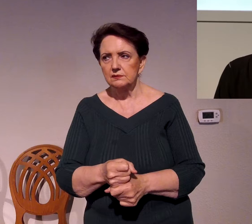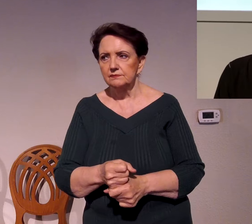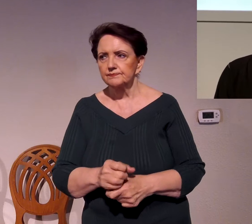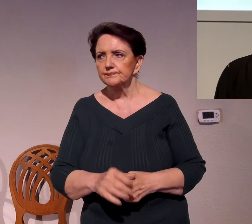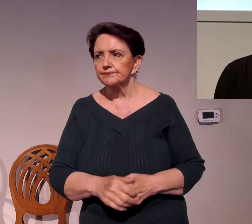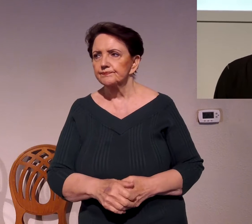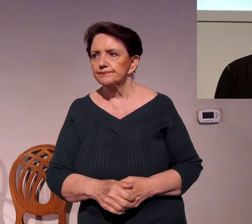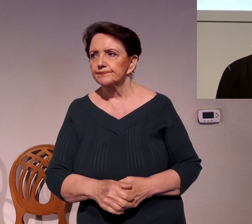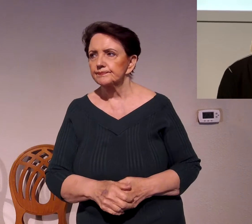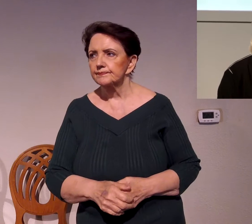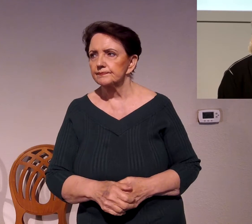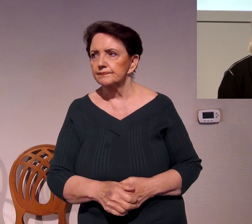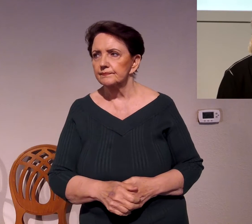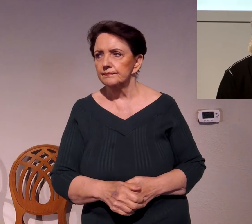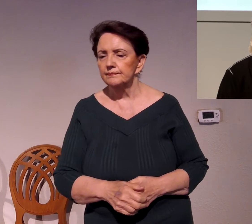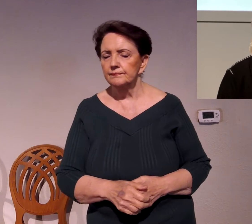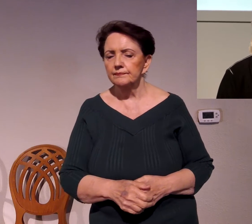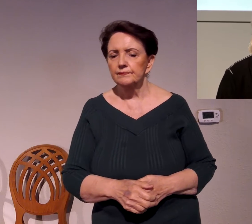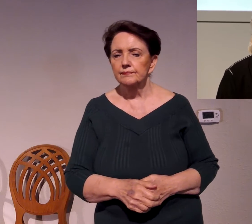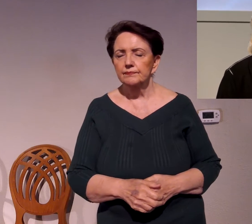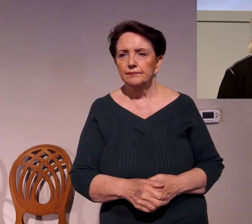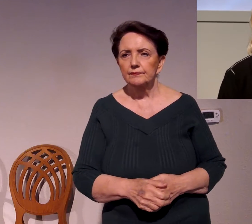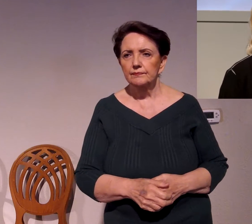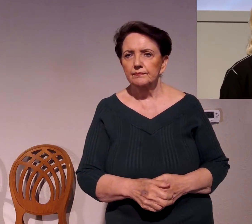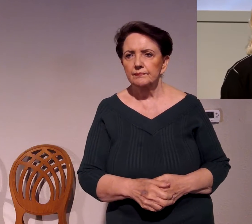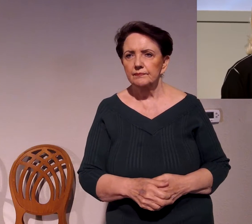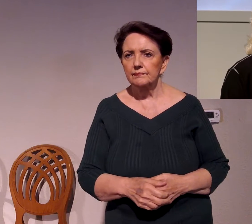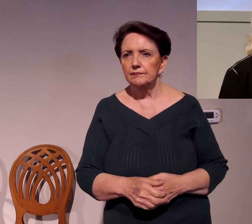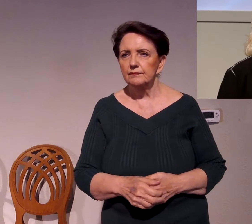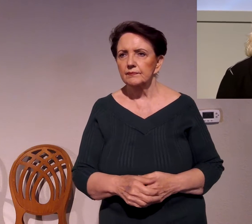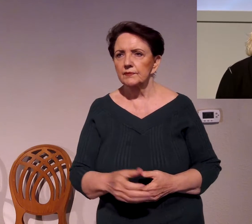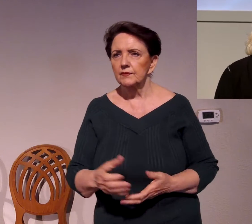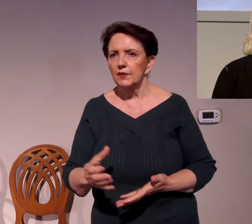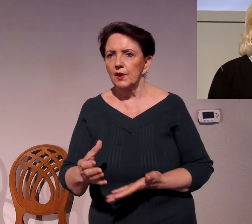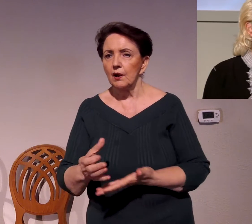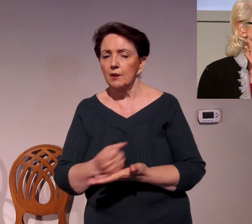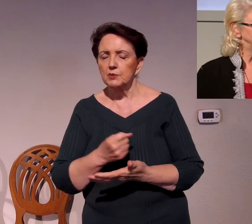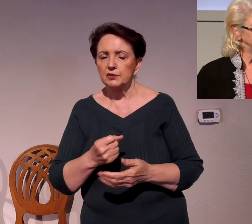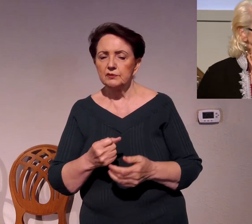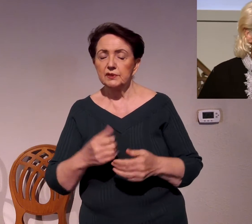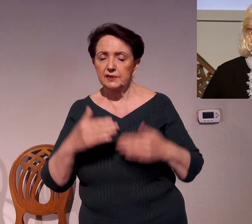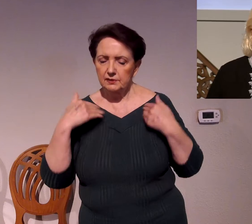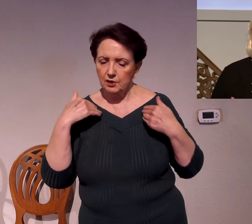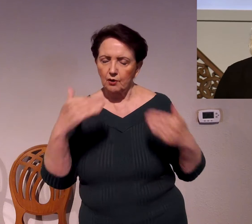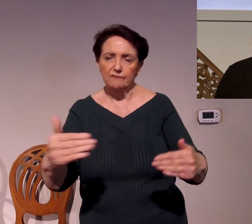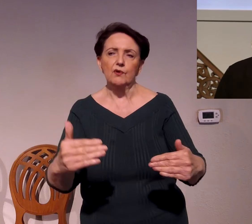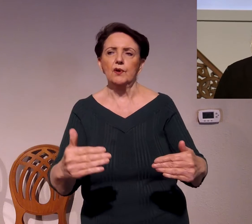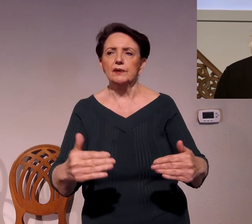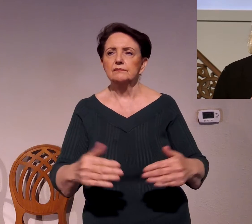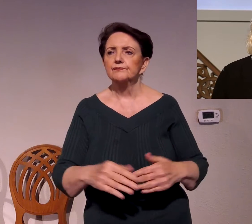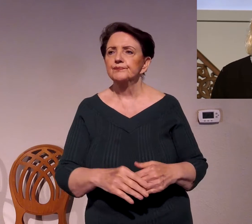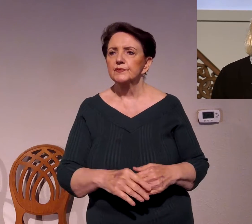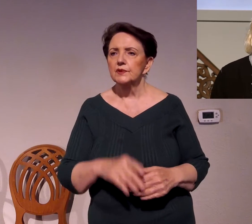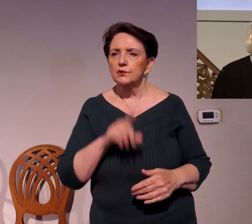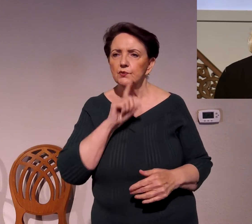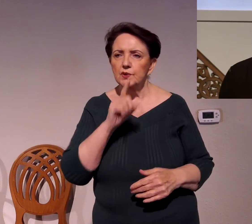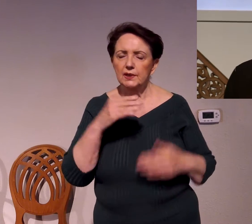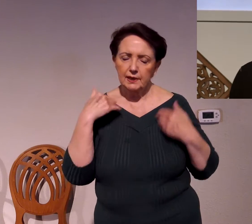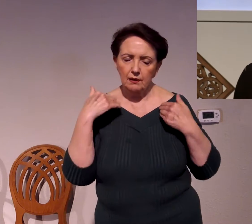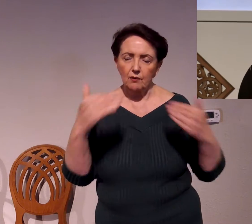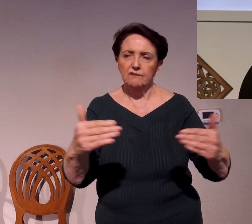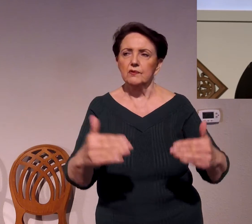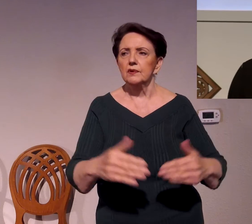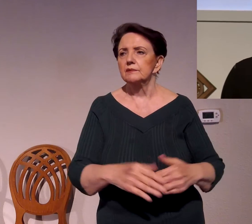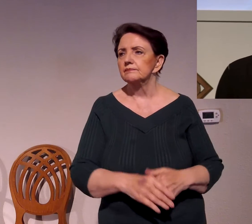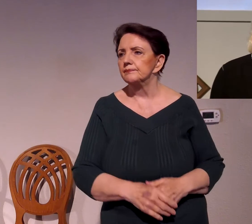The opportunity for us to go for it, to really, really go for